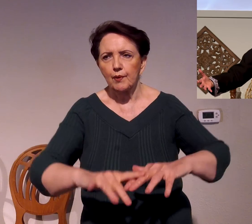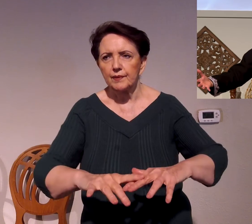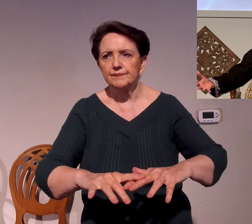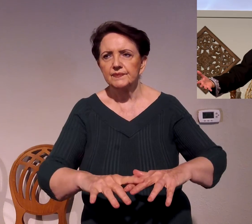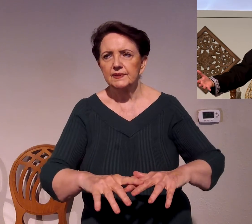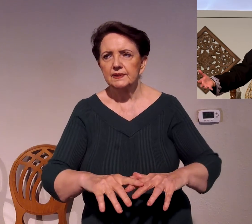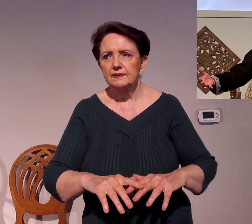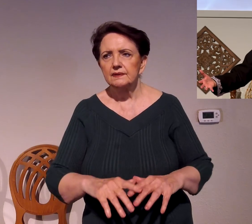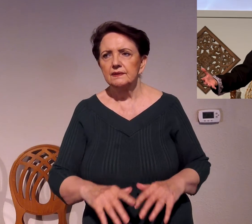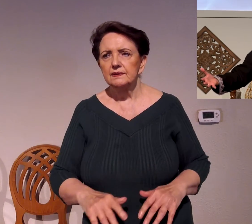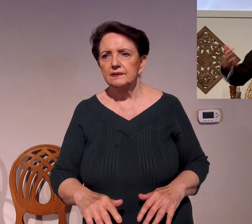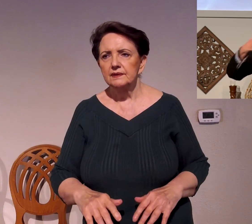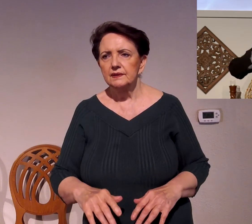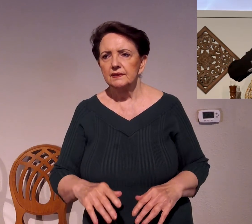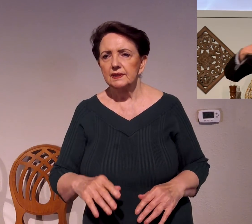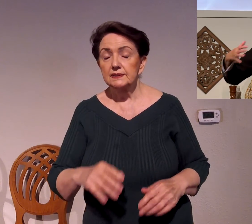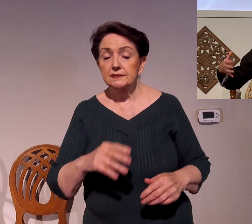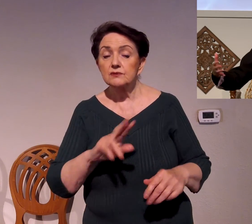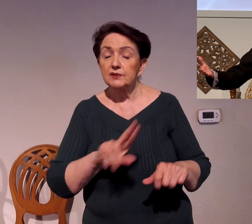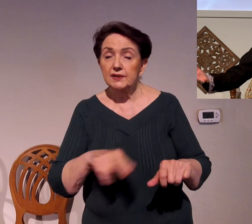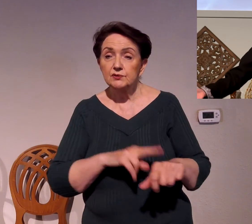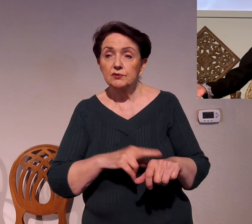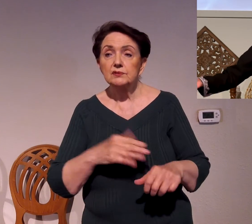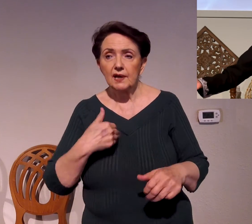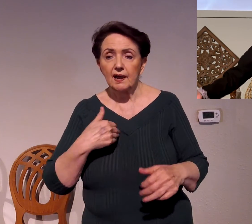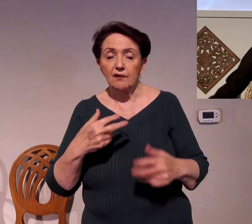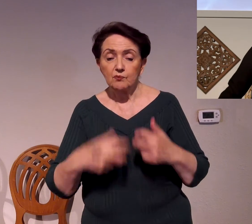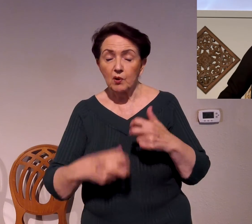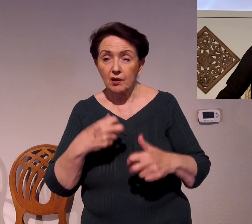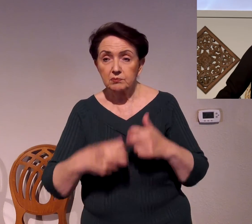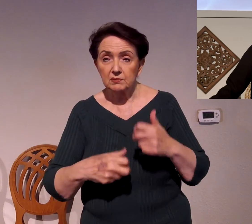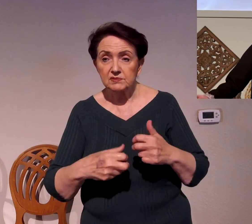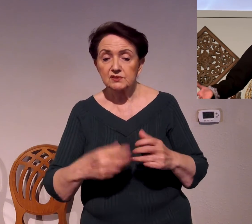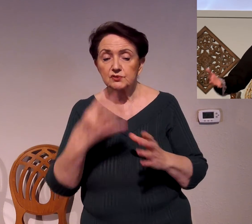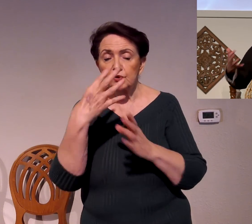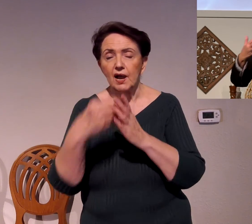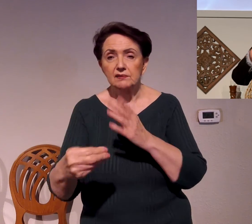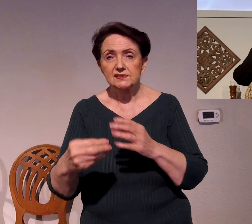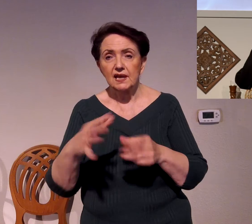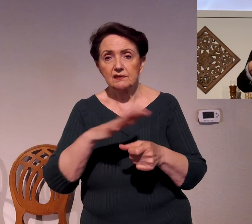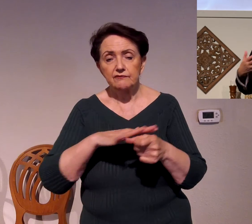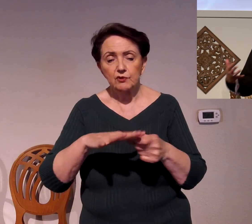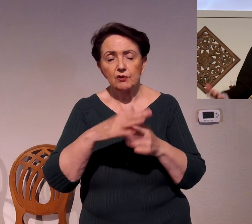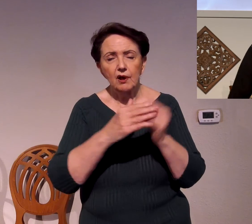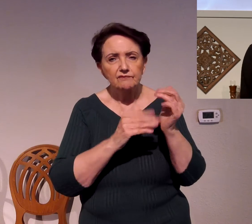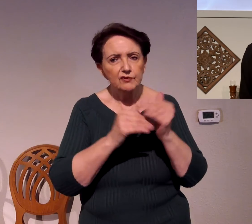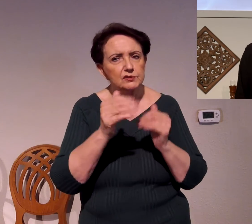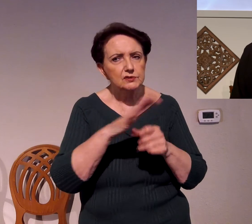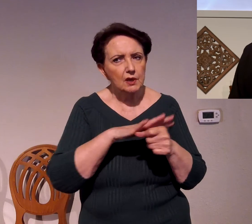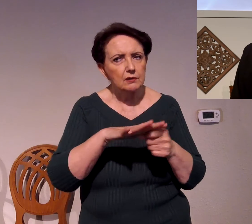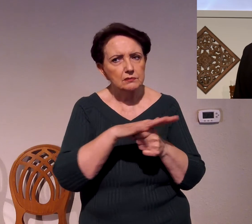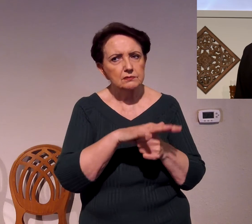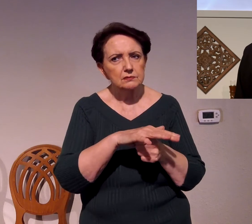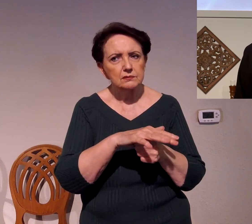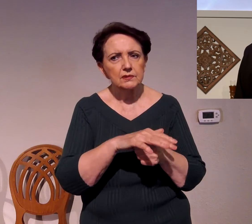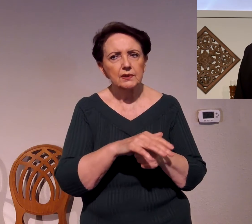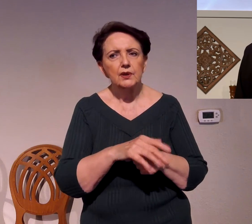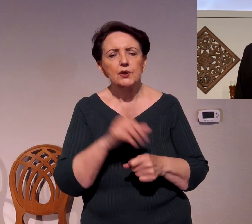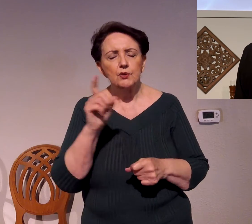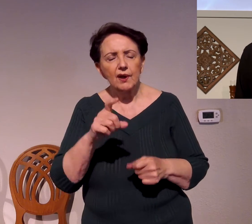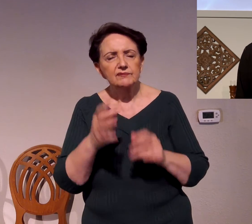outside of anything that you have been comfortable with in the past. So we have to become comfortable with our